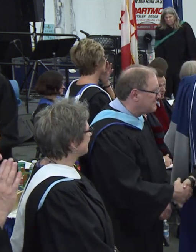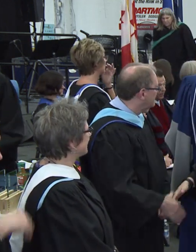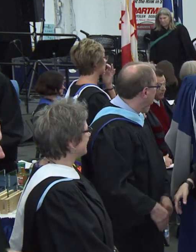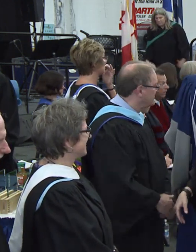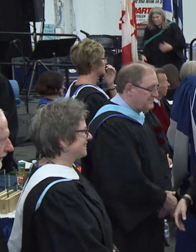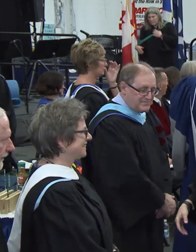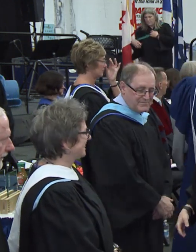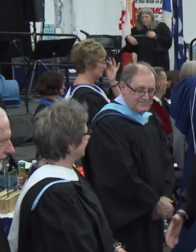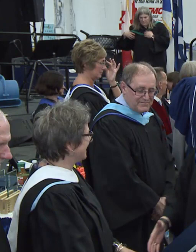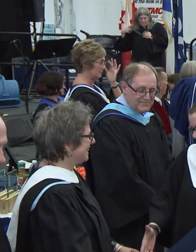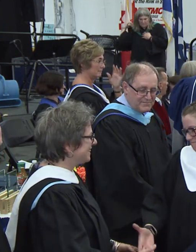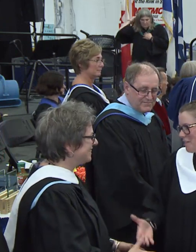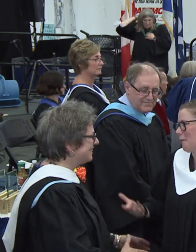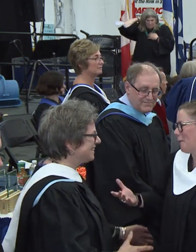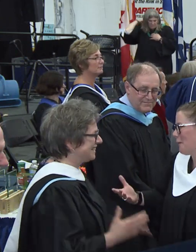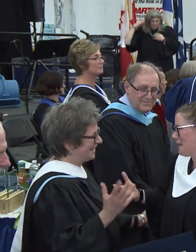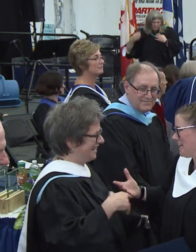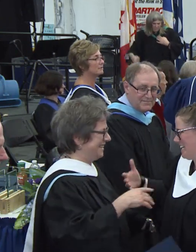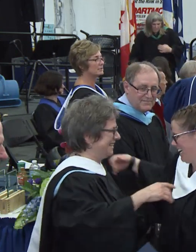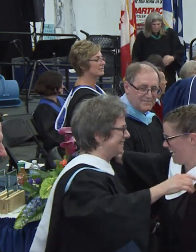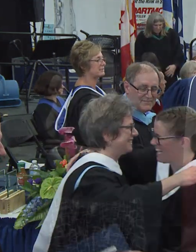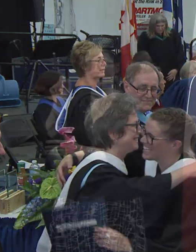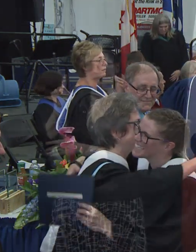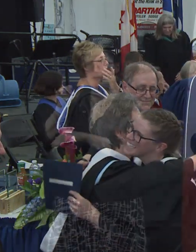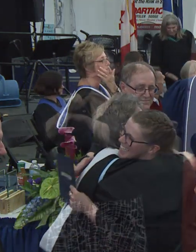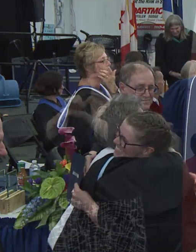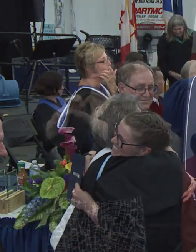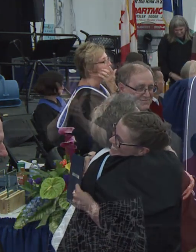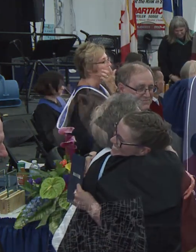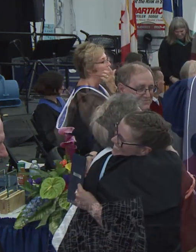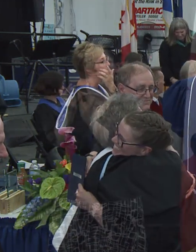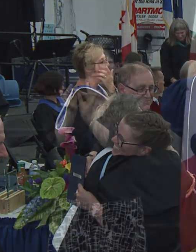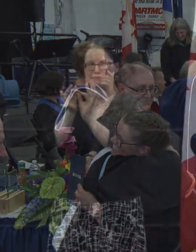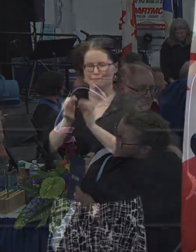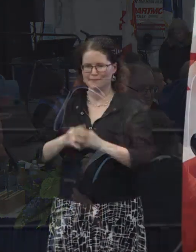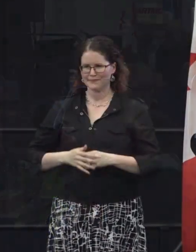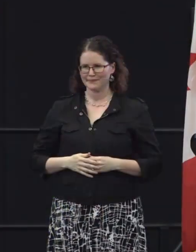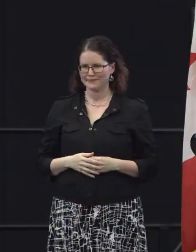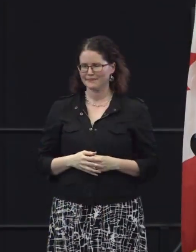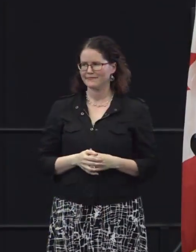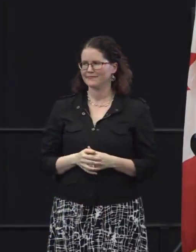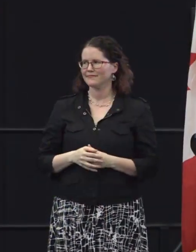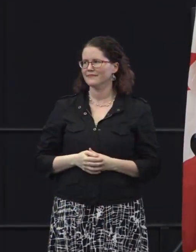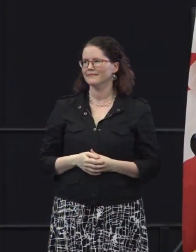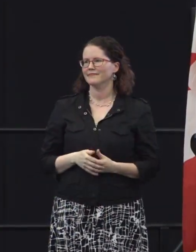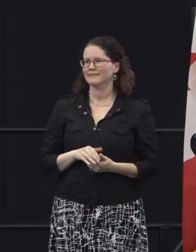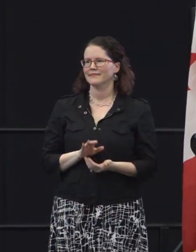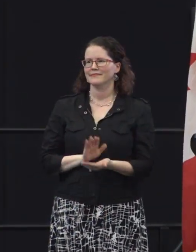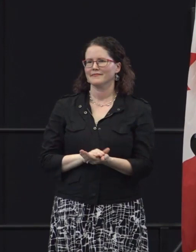Mr. President, the graduates in American Sign Language English Interpretation.